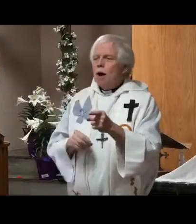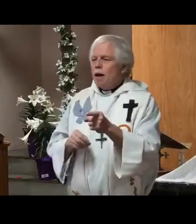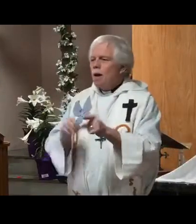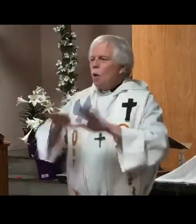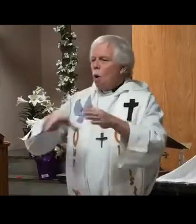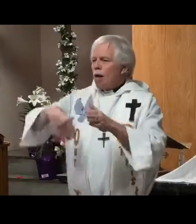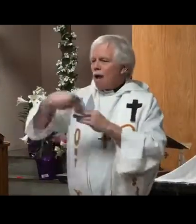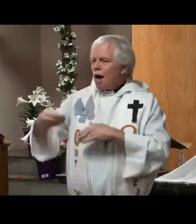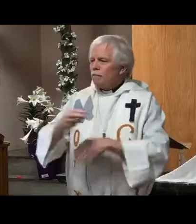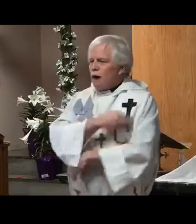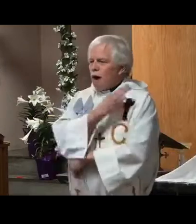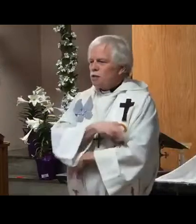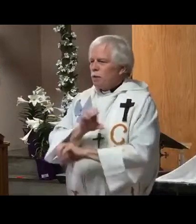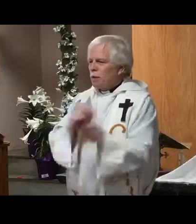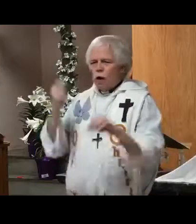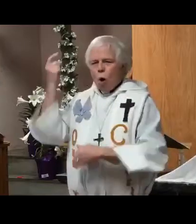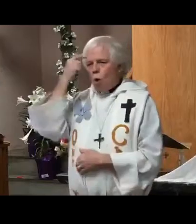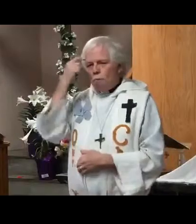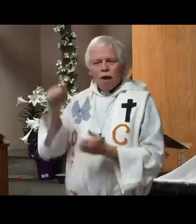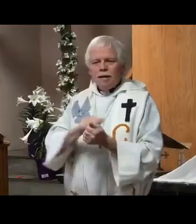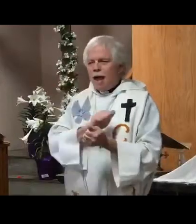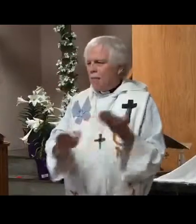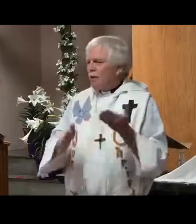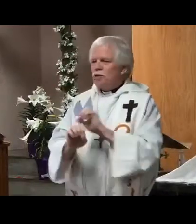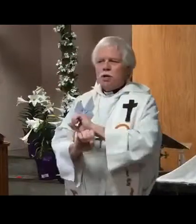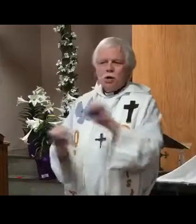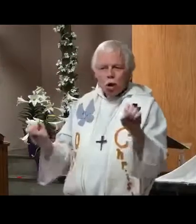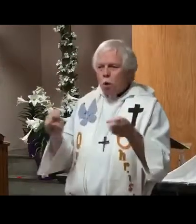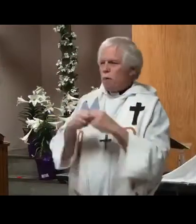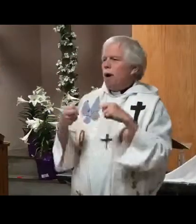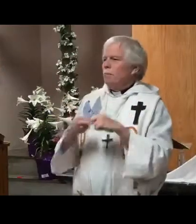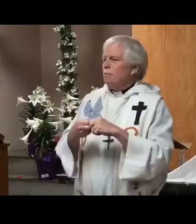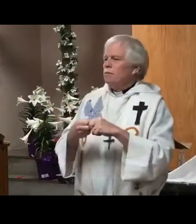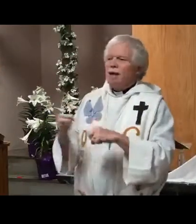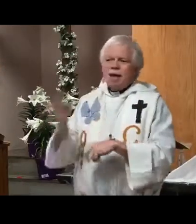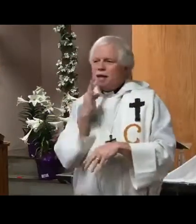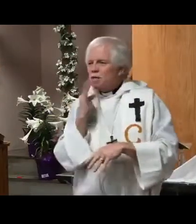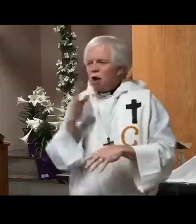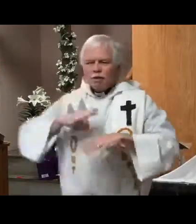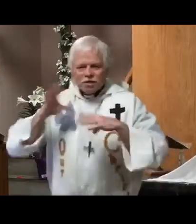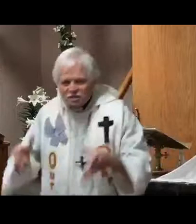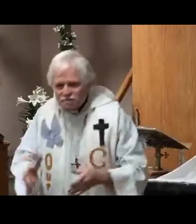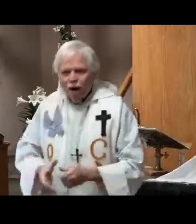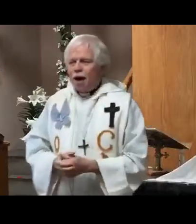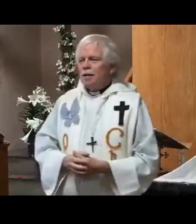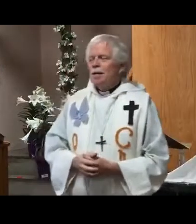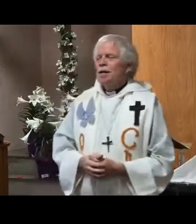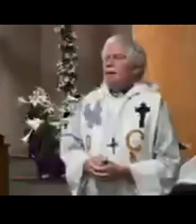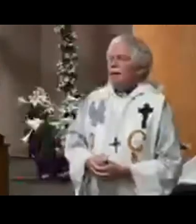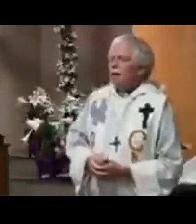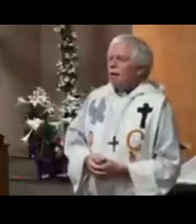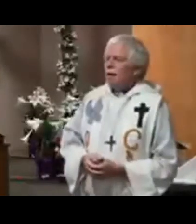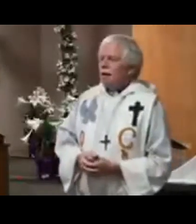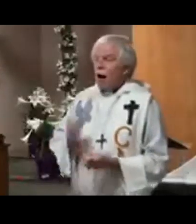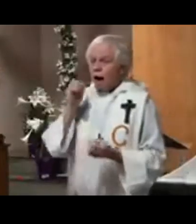young boy walked out of the hospital, no brain damage, no problems. He can talk just fine.